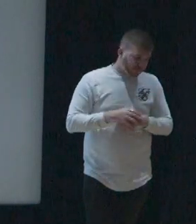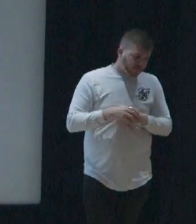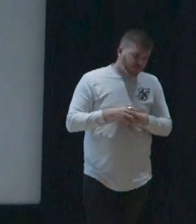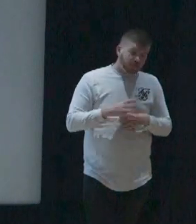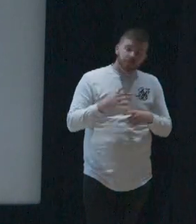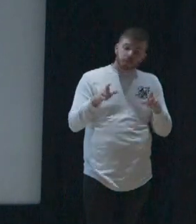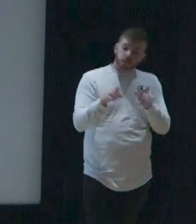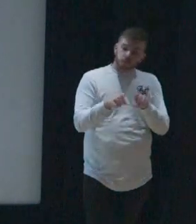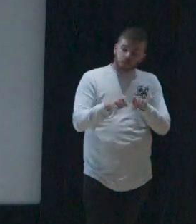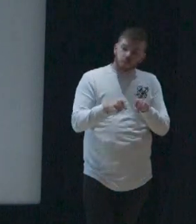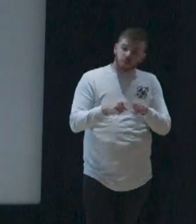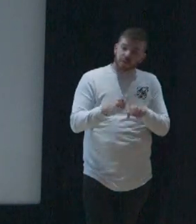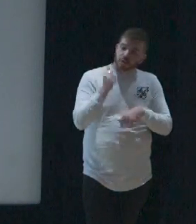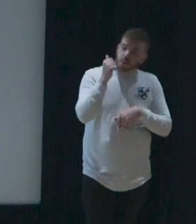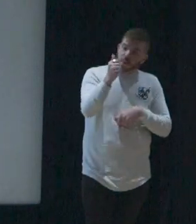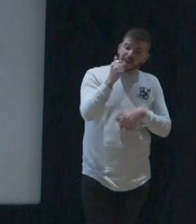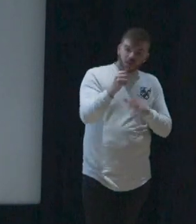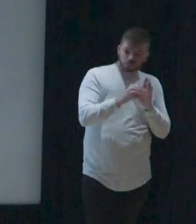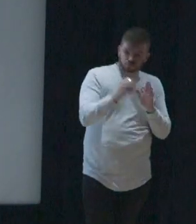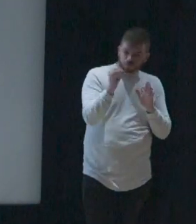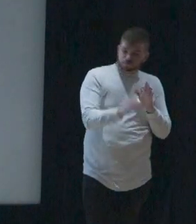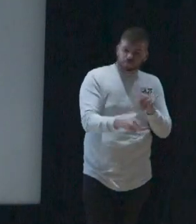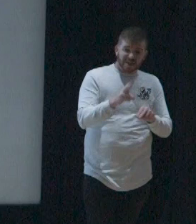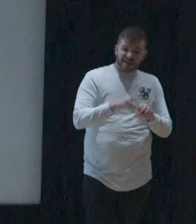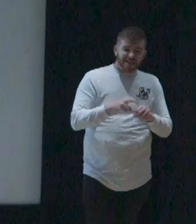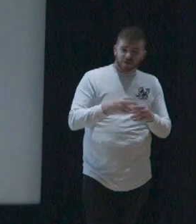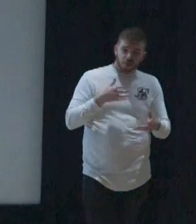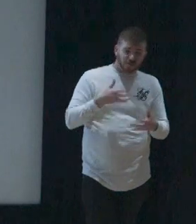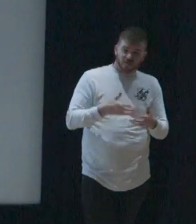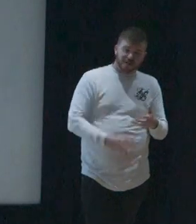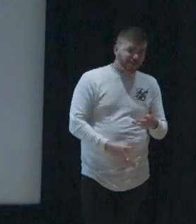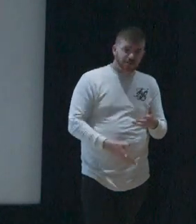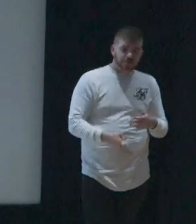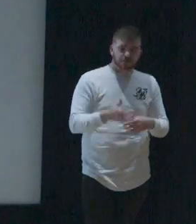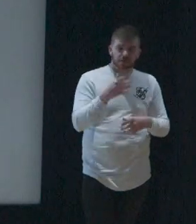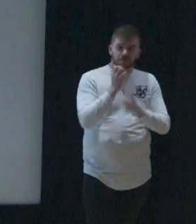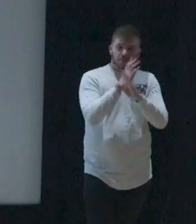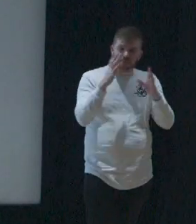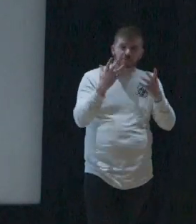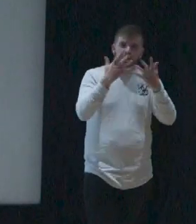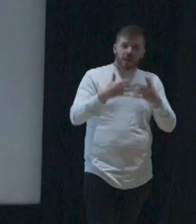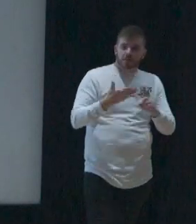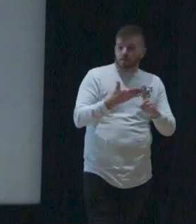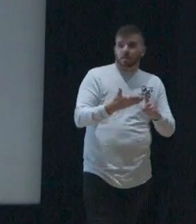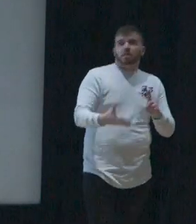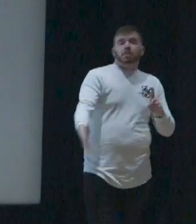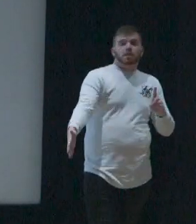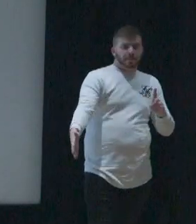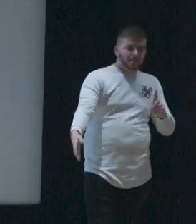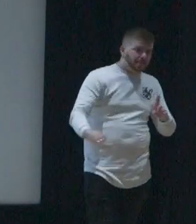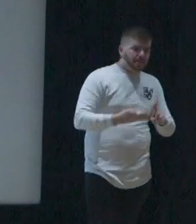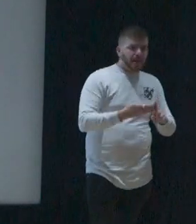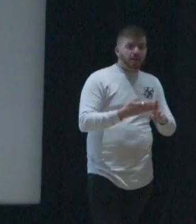really okay to drop things from your design if they aren't working. I mean, don't hold on to concepts or mechanics that stray too far from the story you really want to